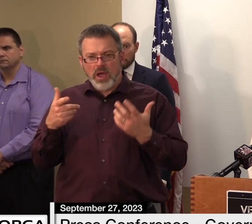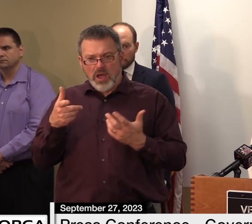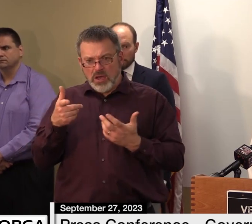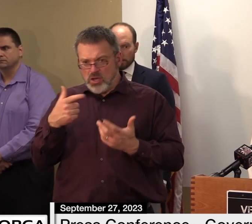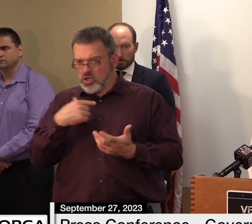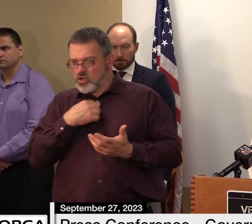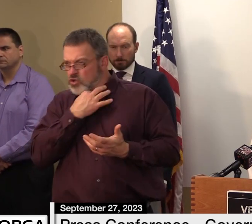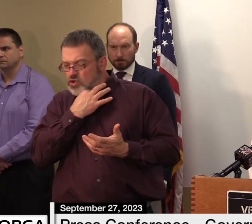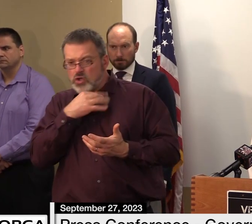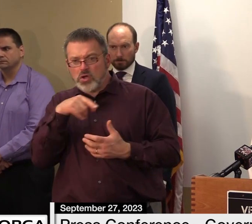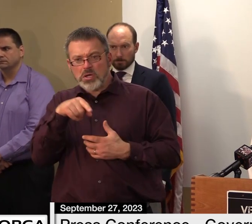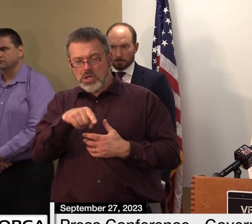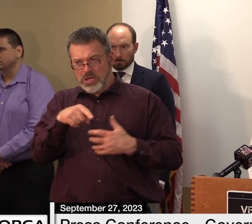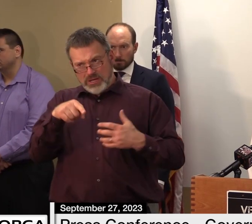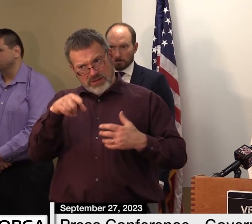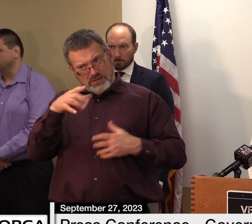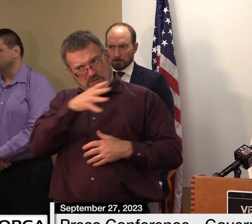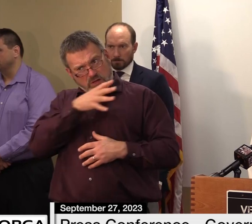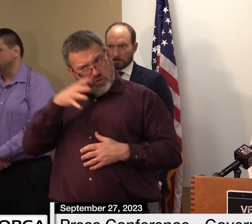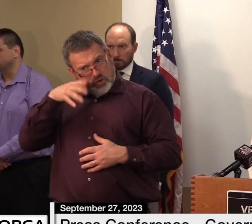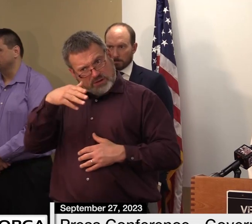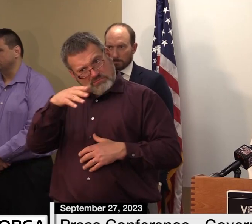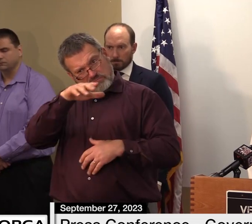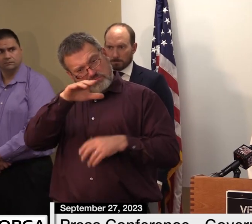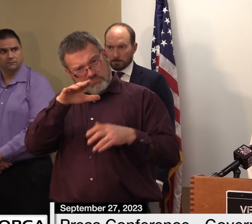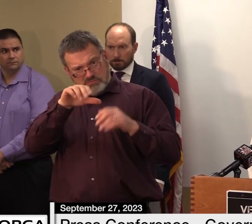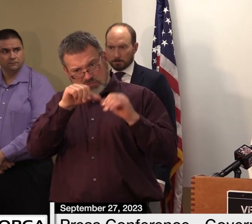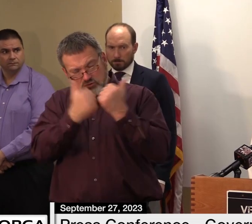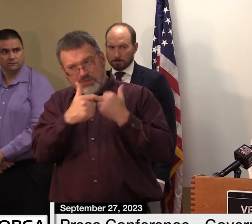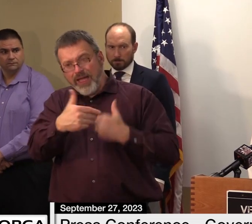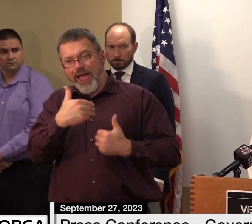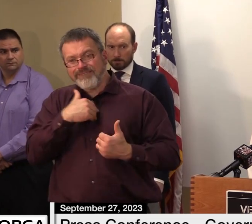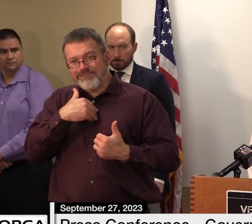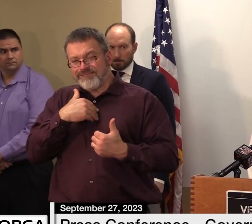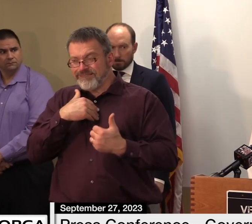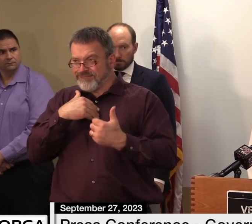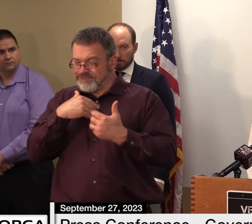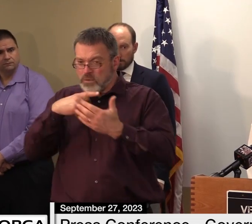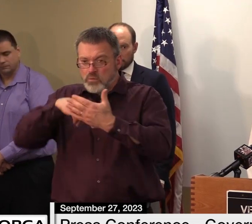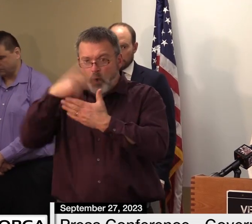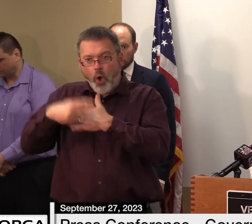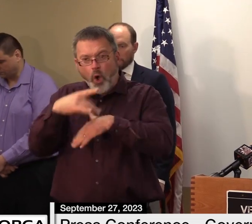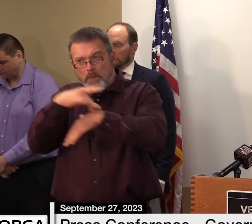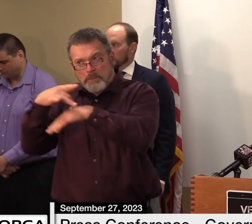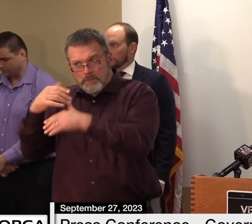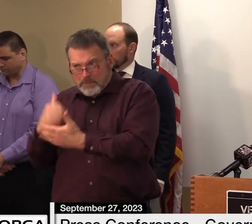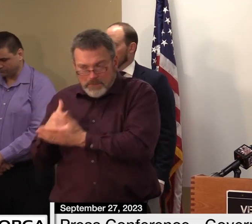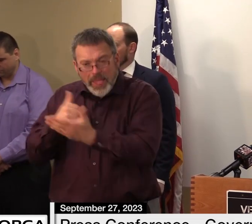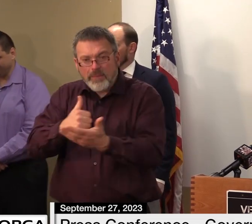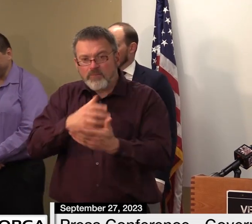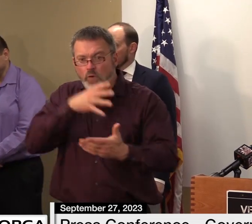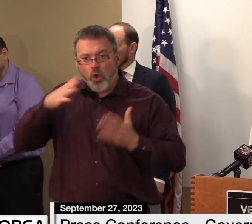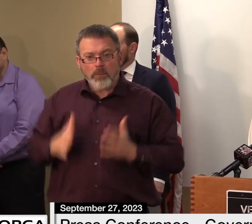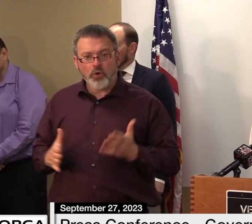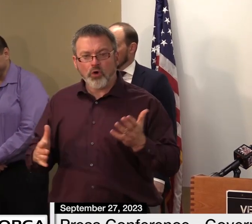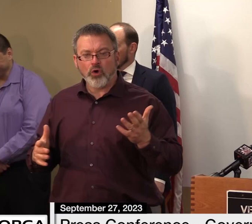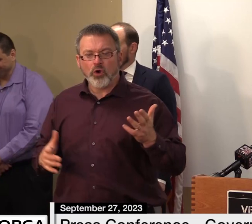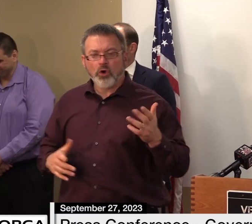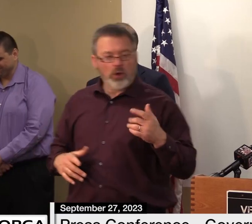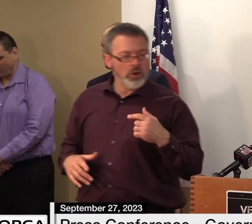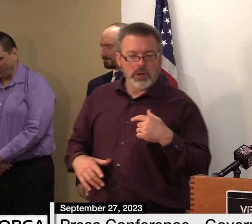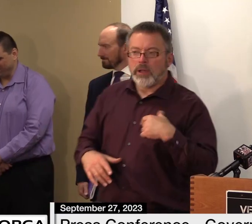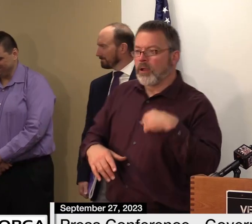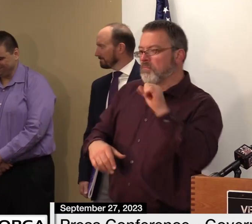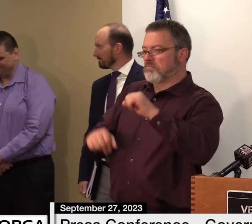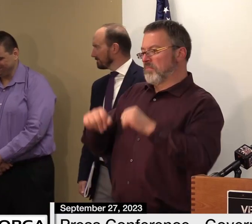that people can still access to help them with their loss? Anson, are you on the line? Thank you, Ed. Okay. Yes, I'm here,